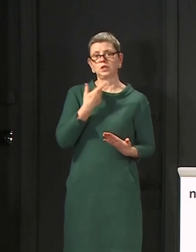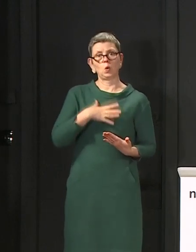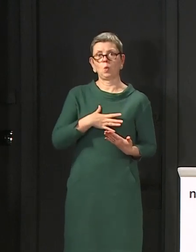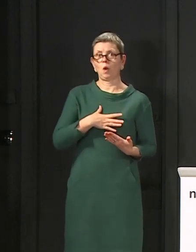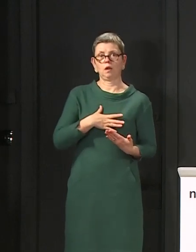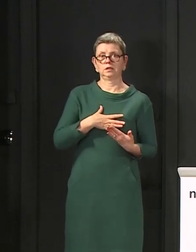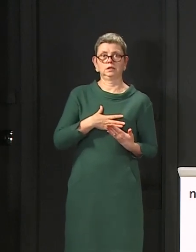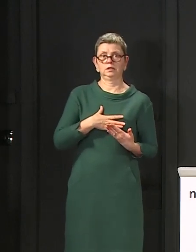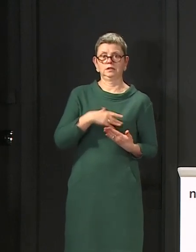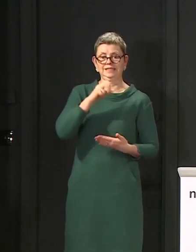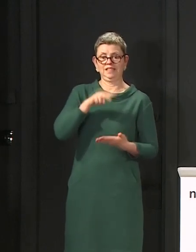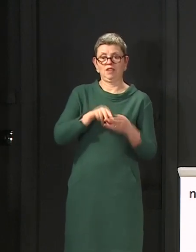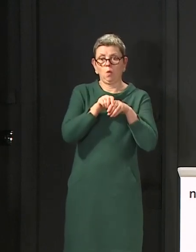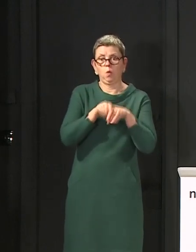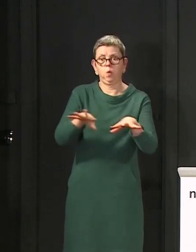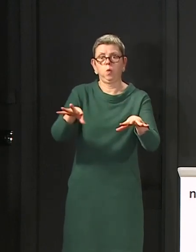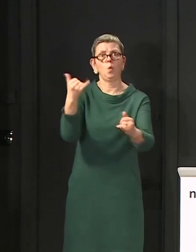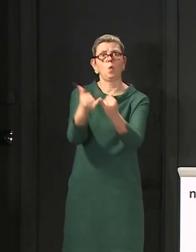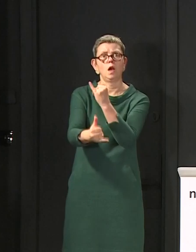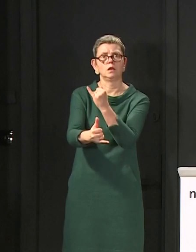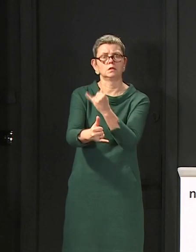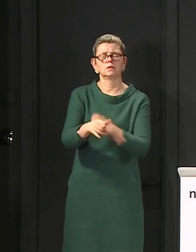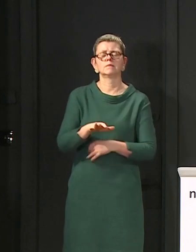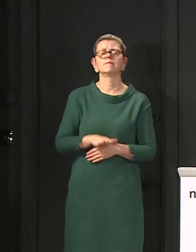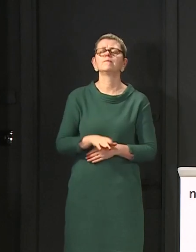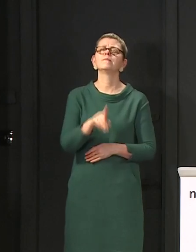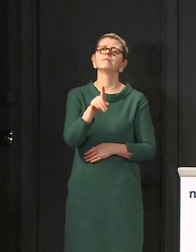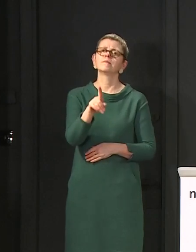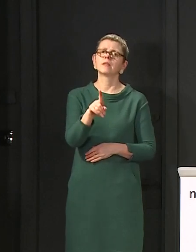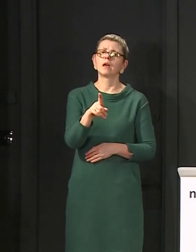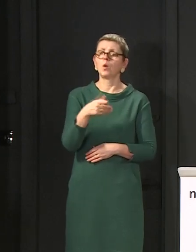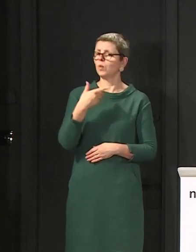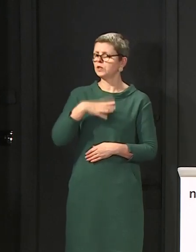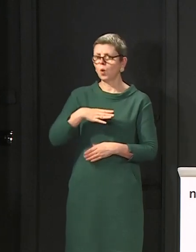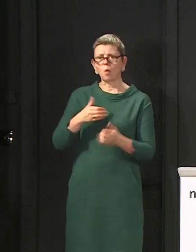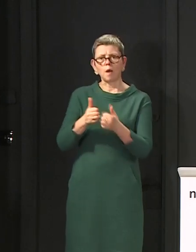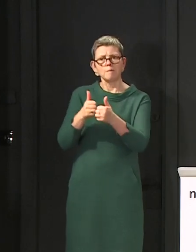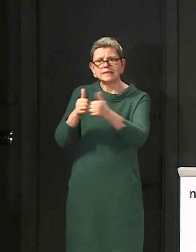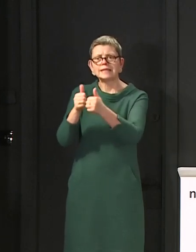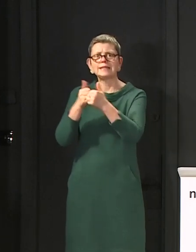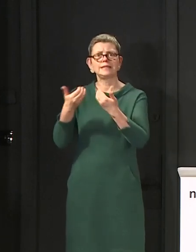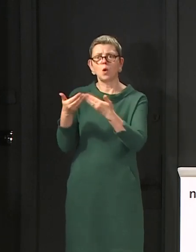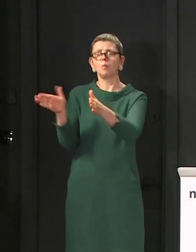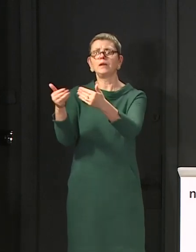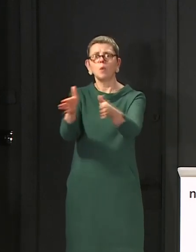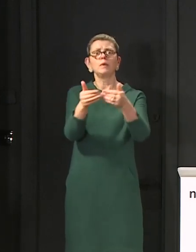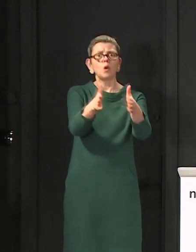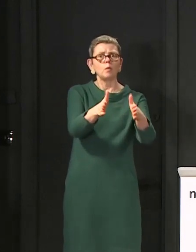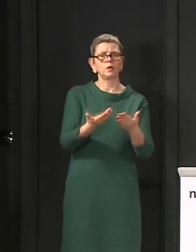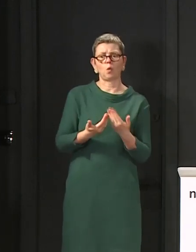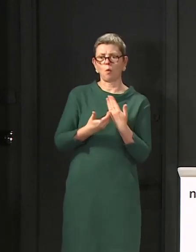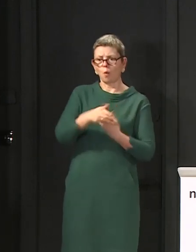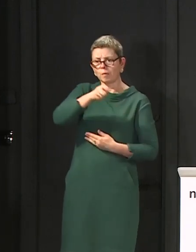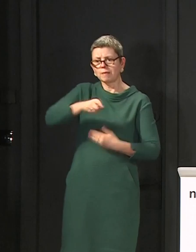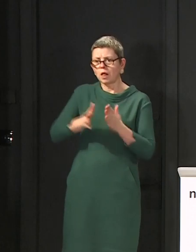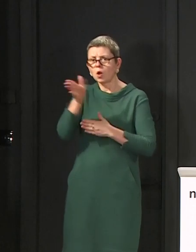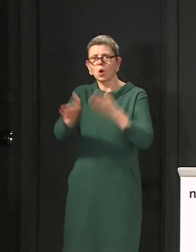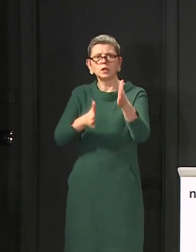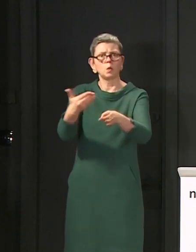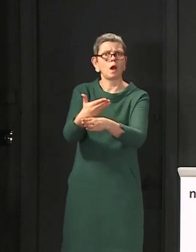virus. We do not, at this point, want to see more businesses opening up or more people going to work. Our guidance to